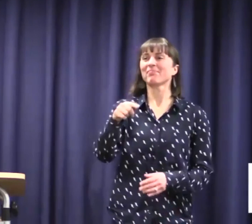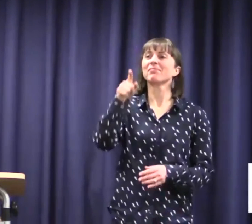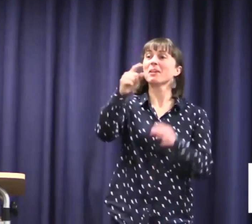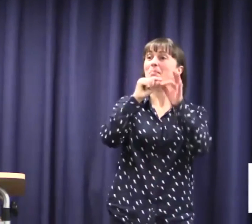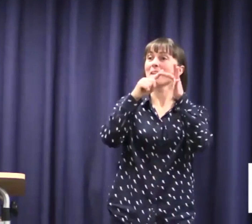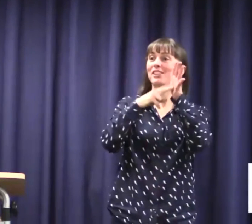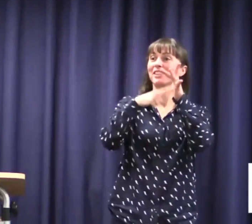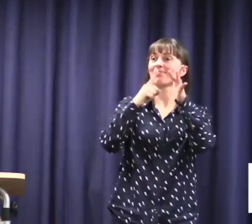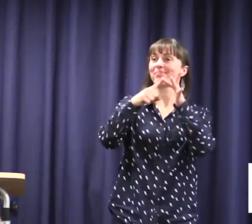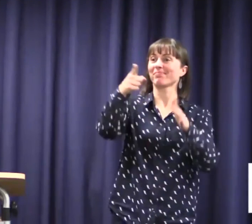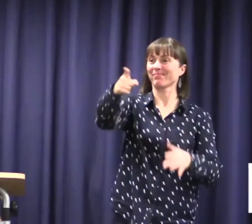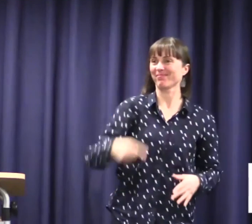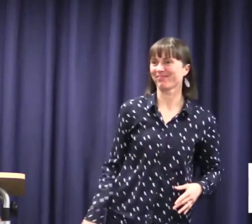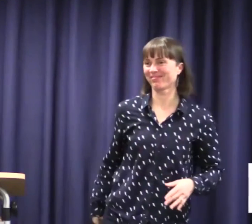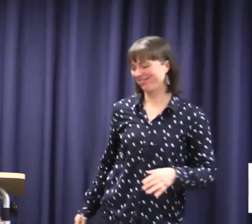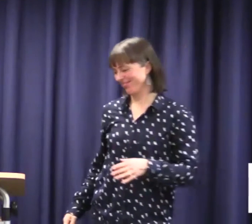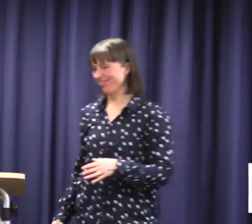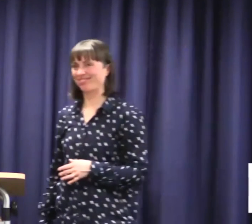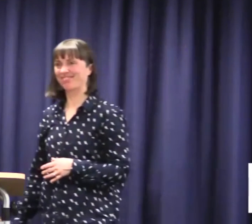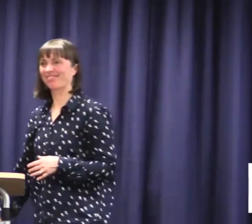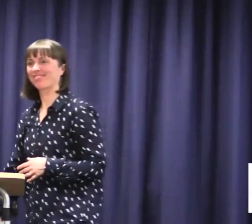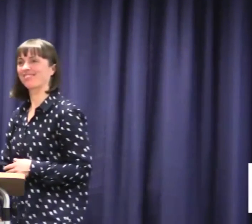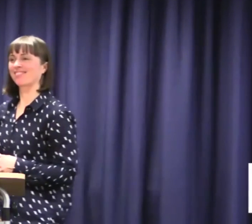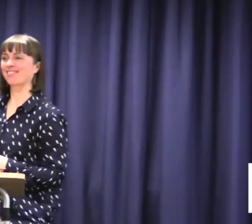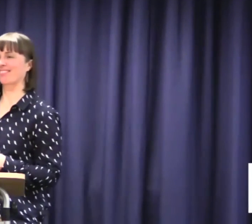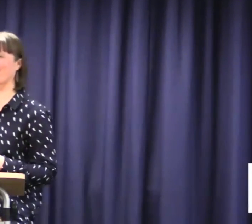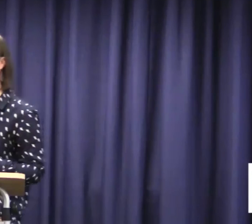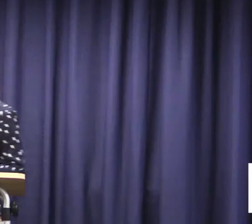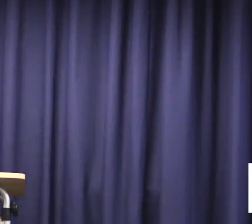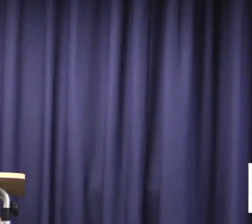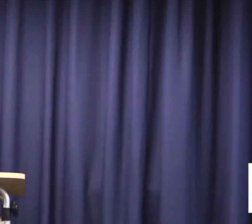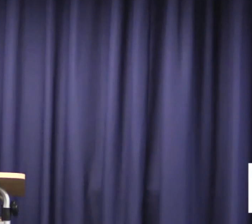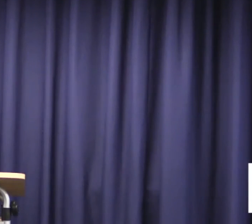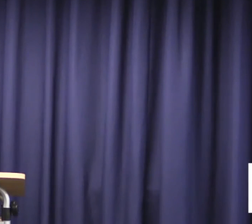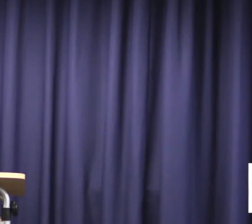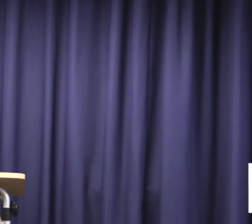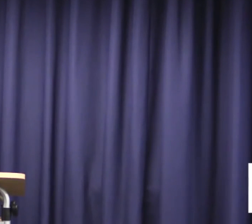Thanks very much. Thank you both for that. Benji, would you like to come up?